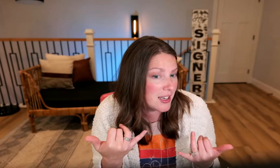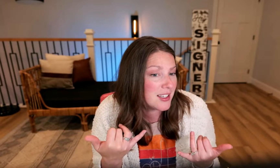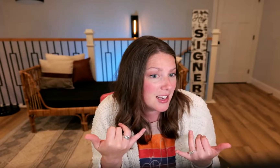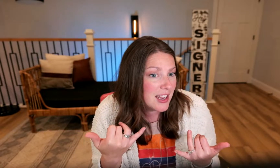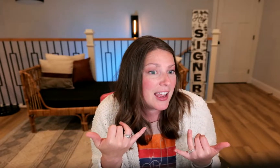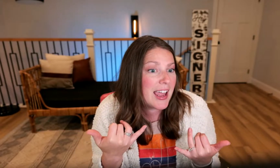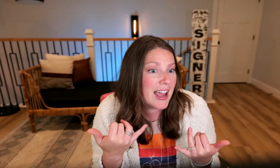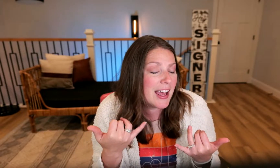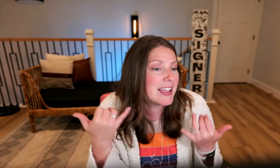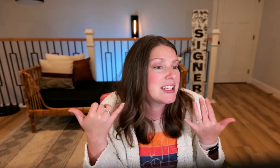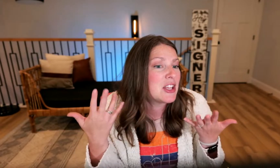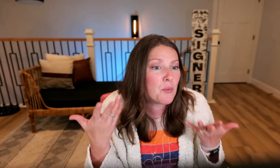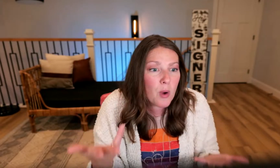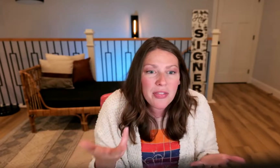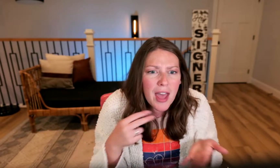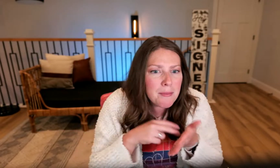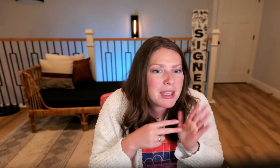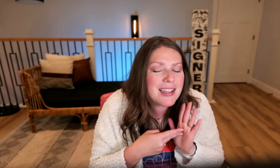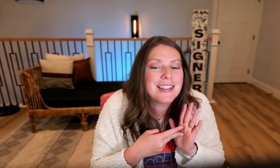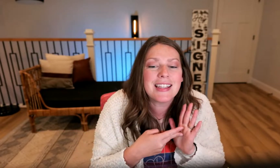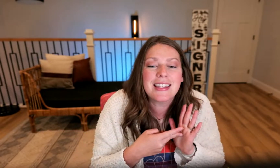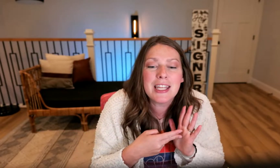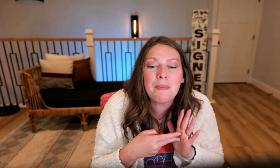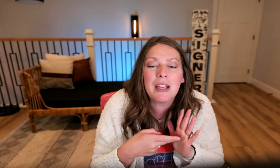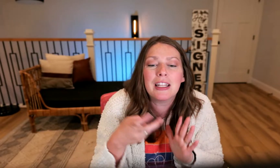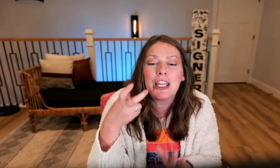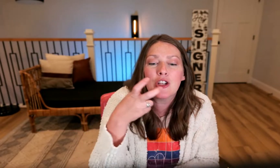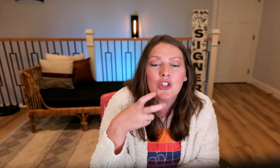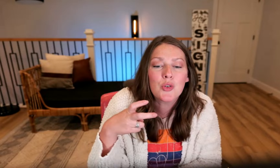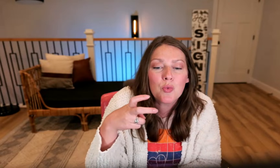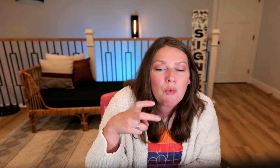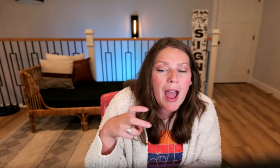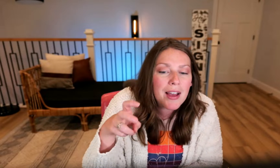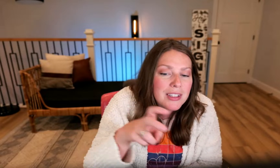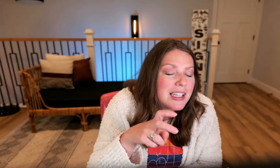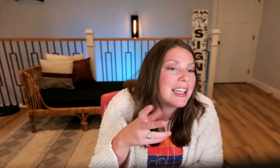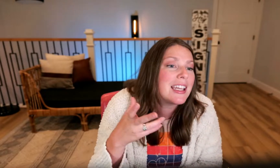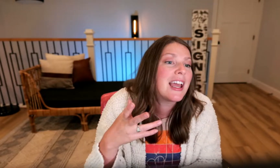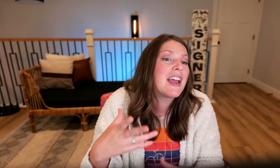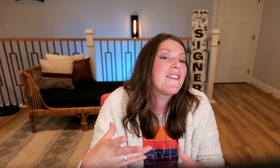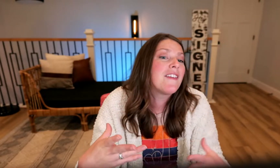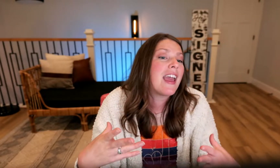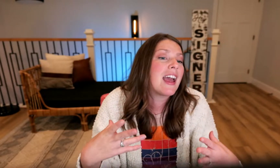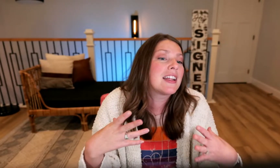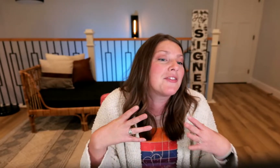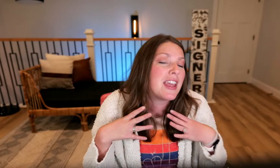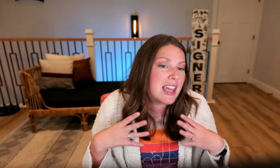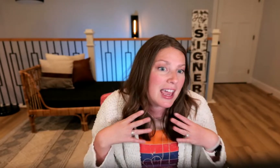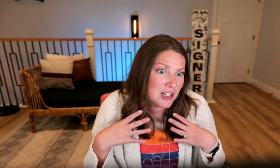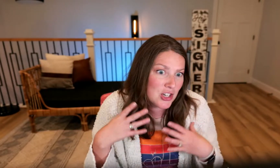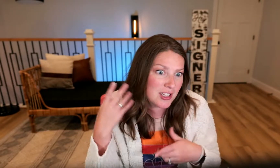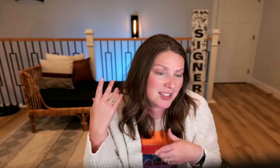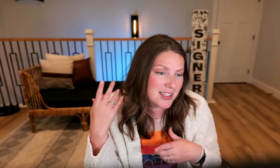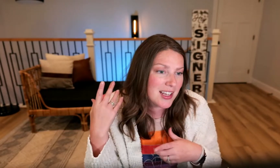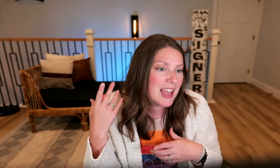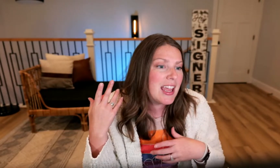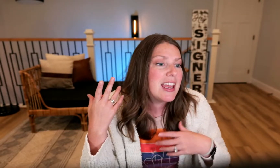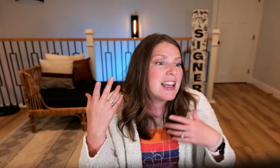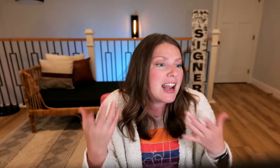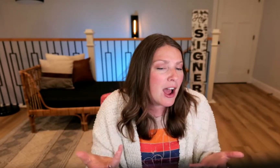right? And what that means is typically traveling and vacations.